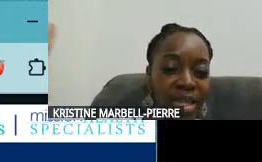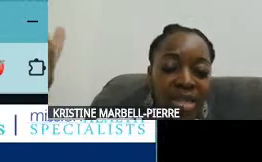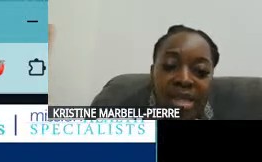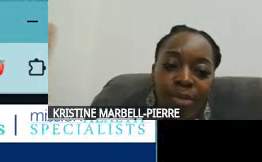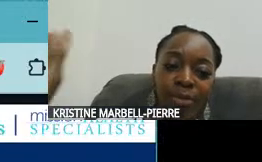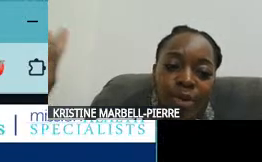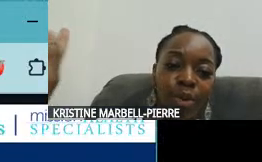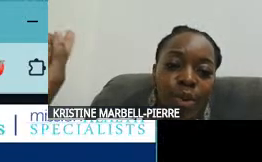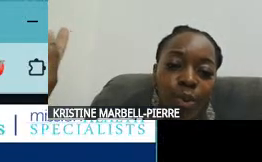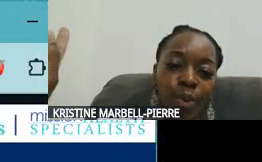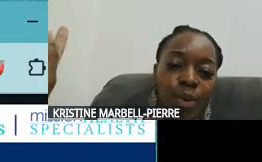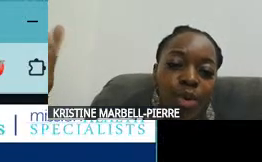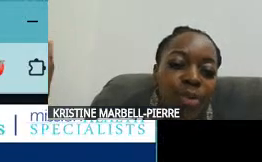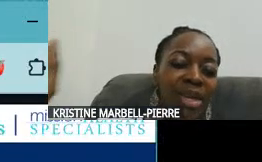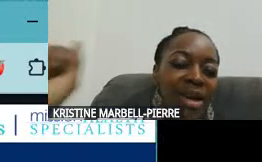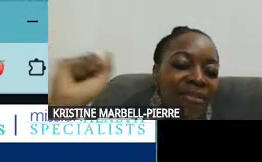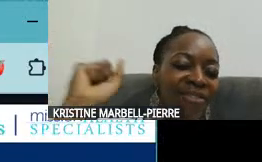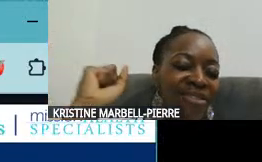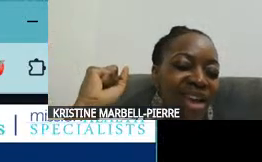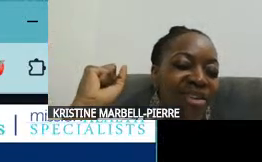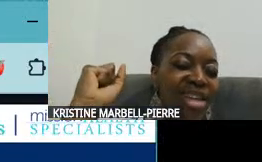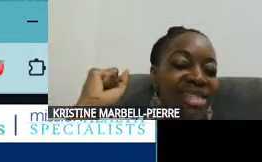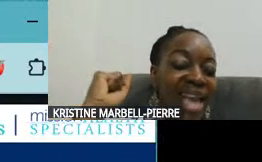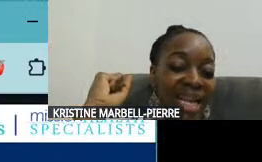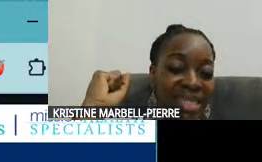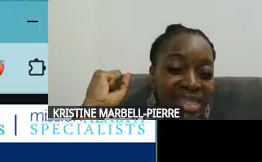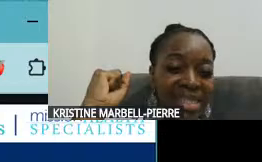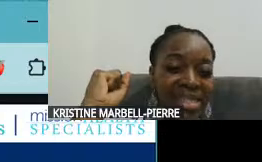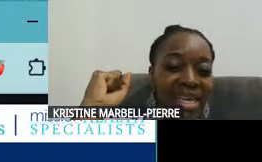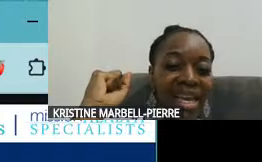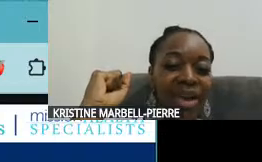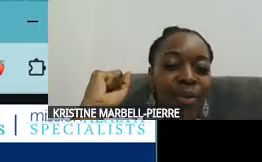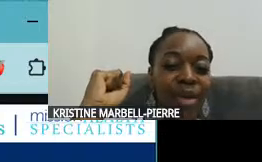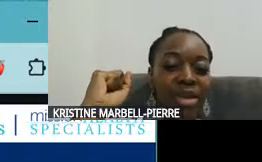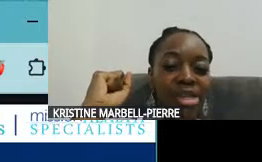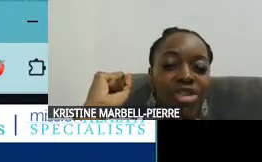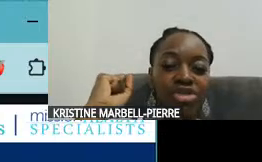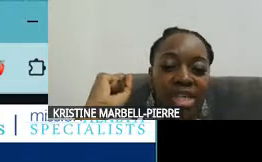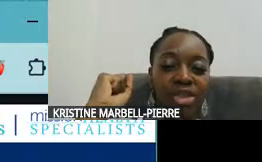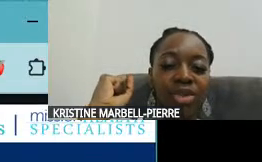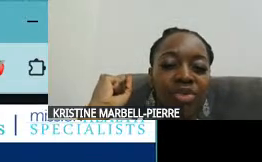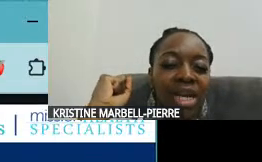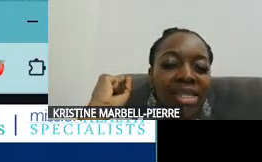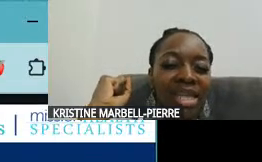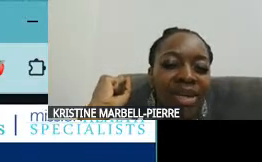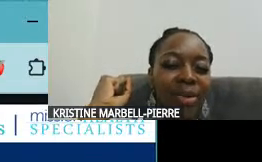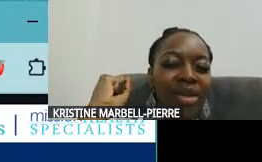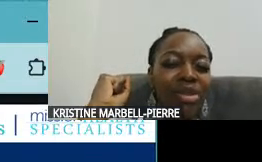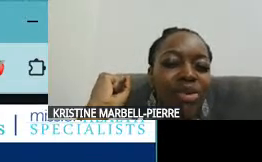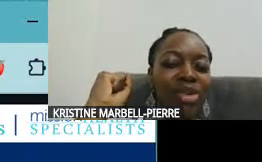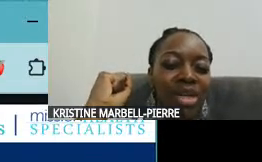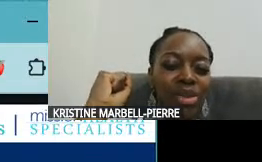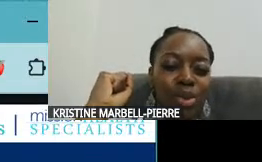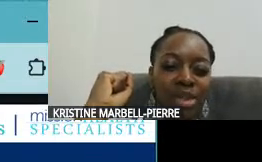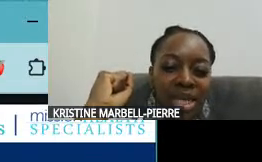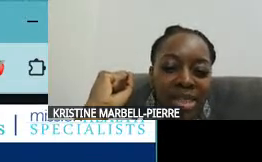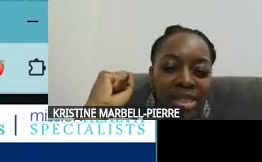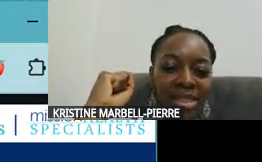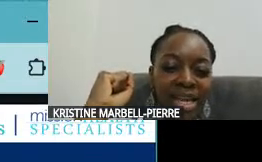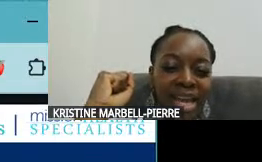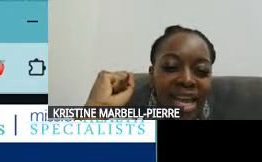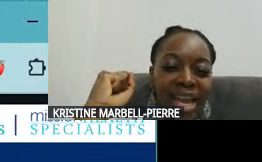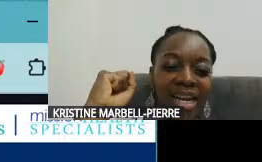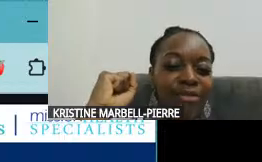everybody. There are some of you who you become very tense when you're stressed. You realize that your muscles are so